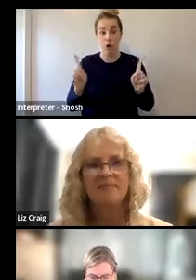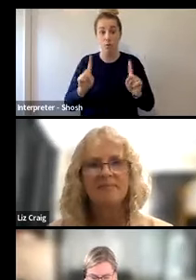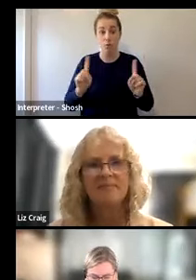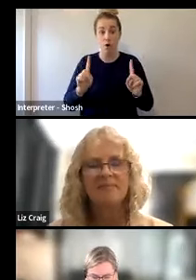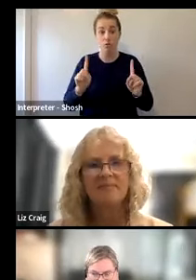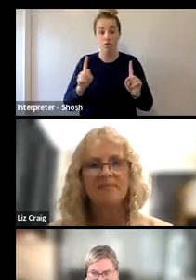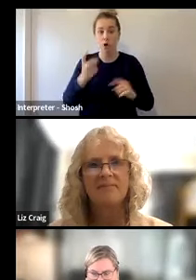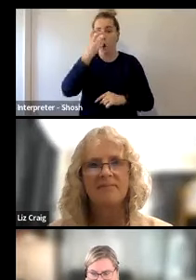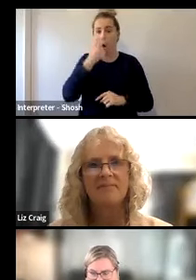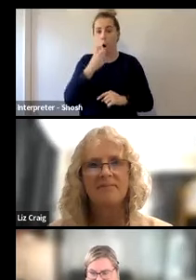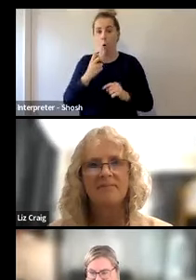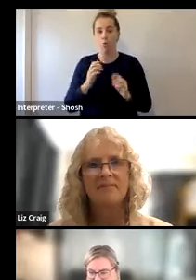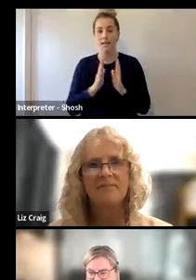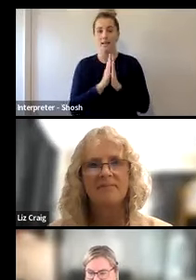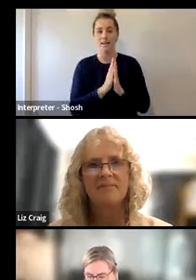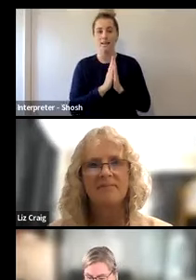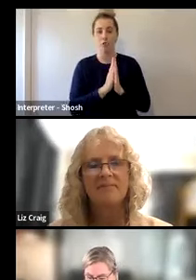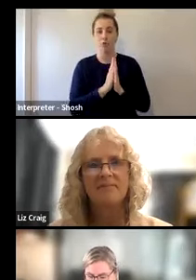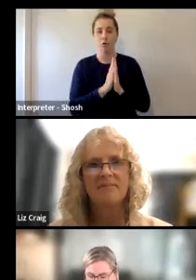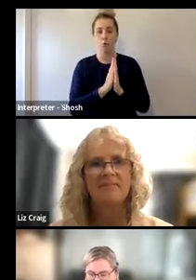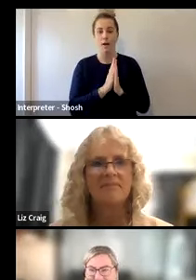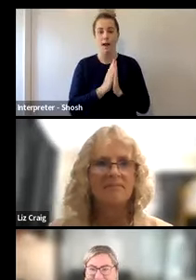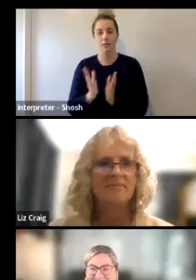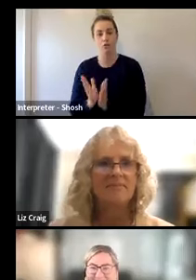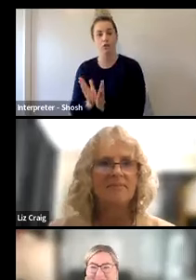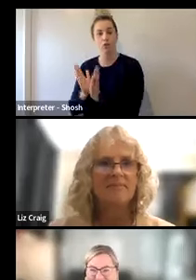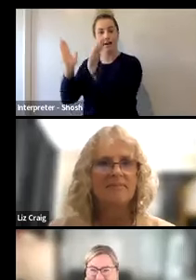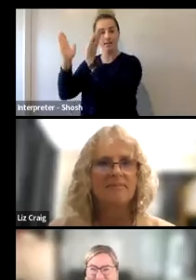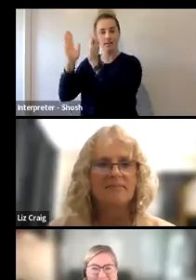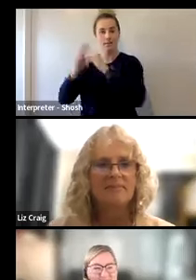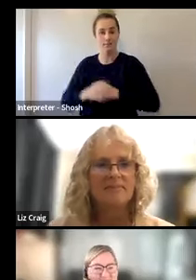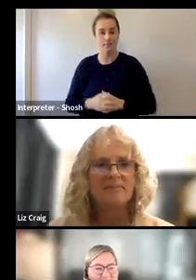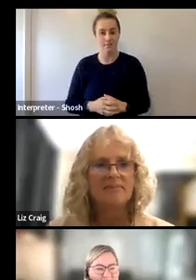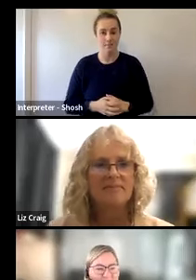the old cathedral and the chalice.